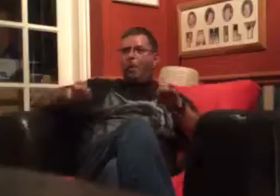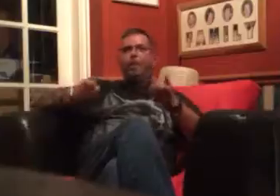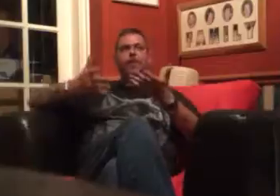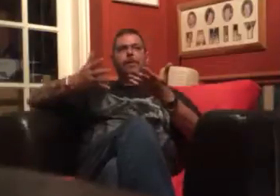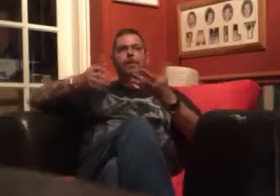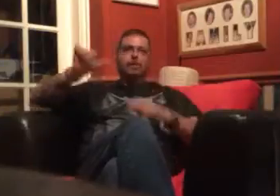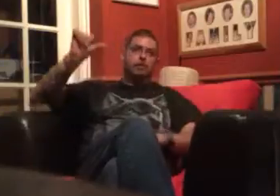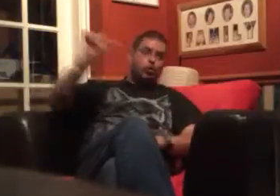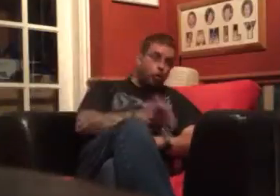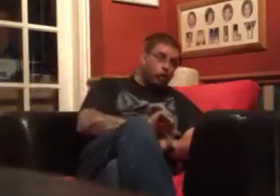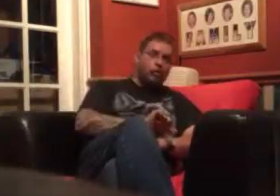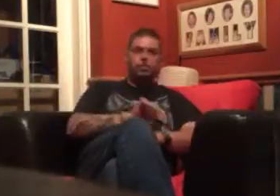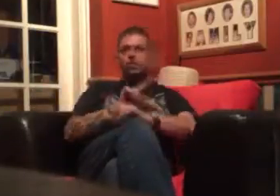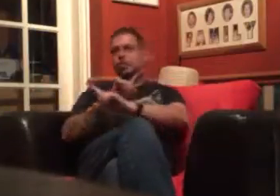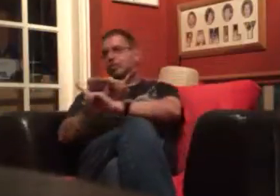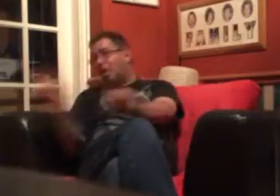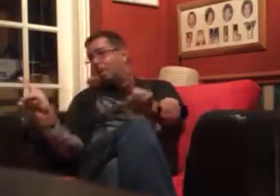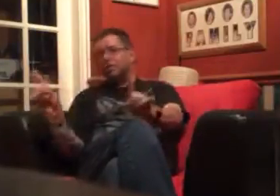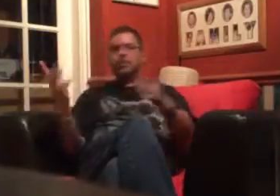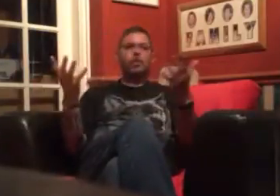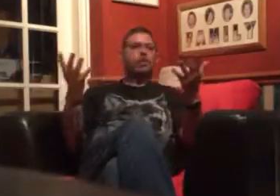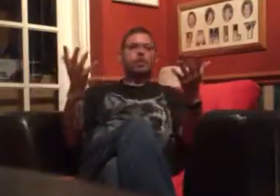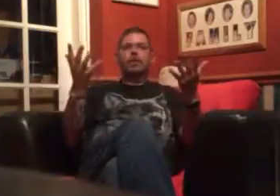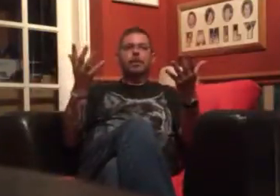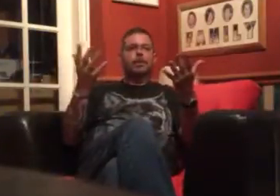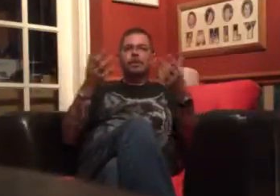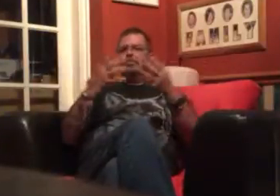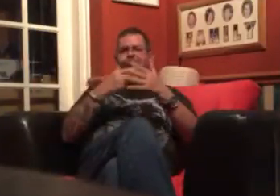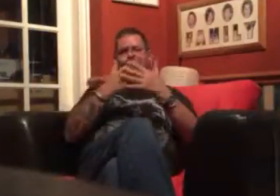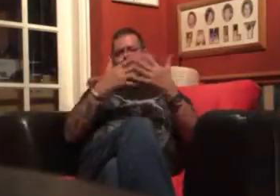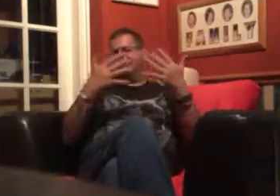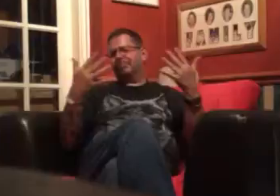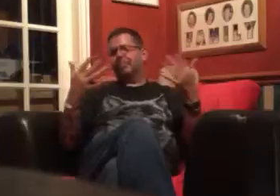the ethics, how to cope, coping strategies, what I should do, what I shouldn't do.